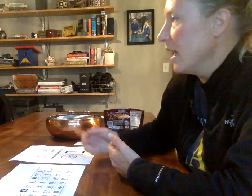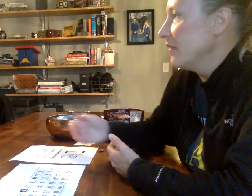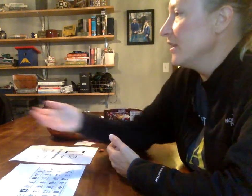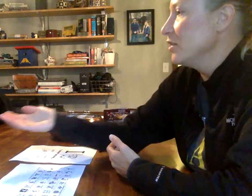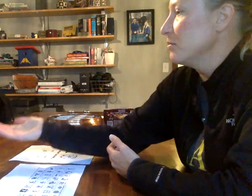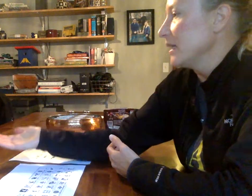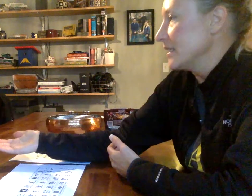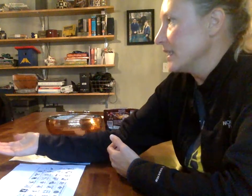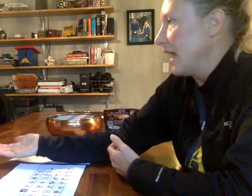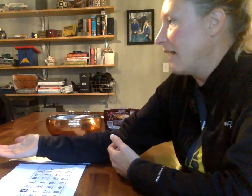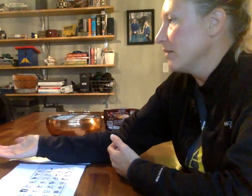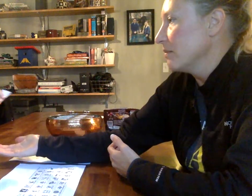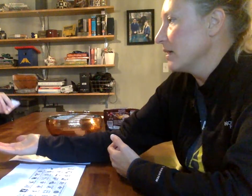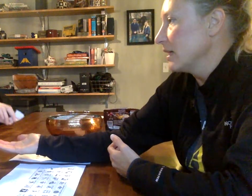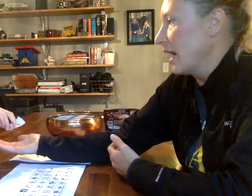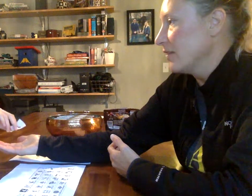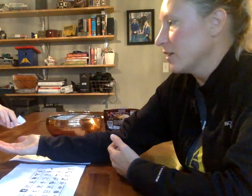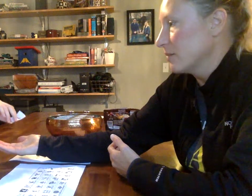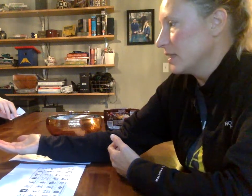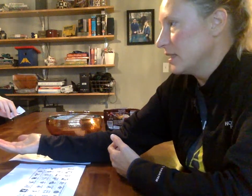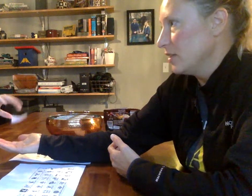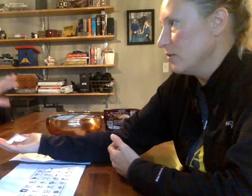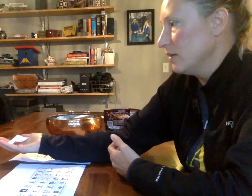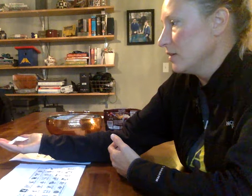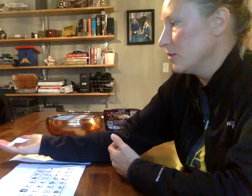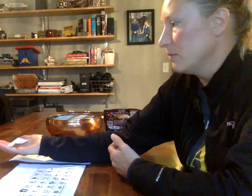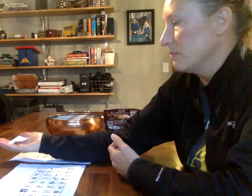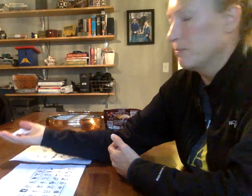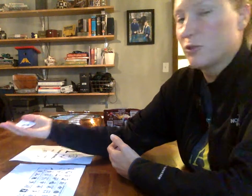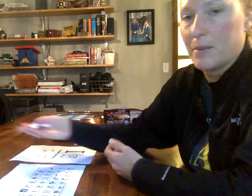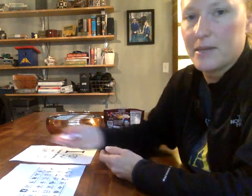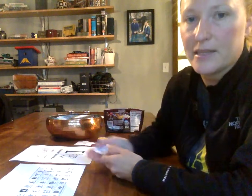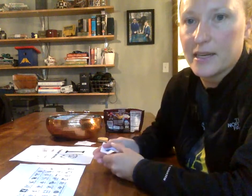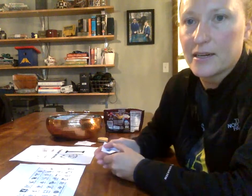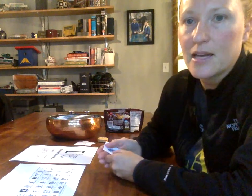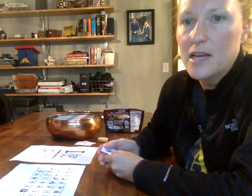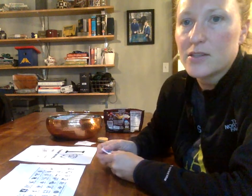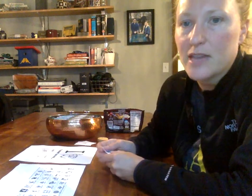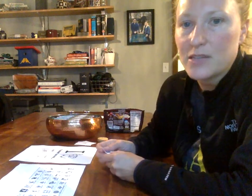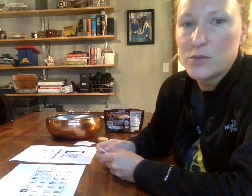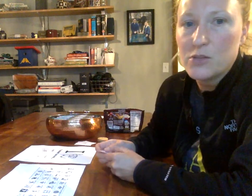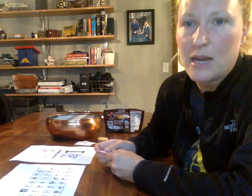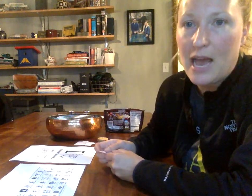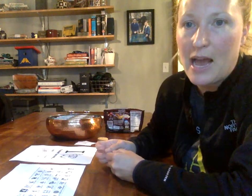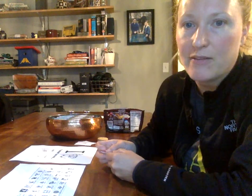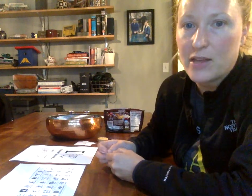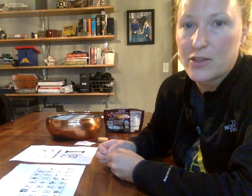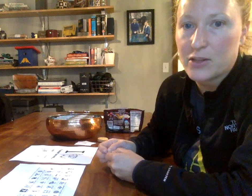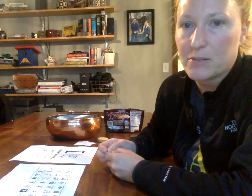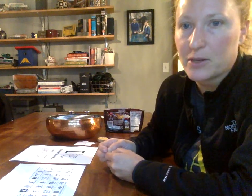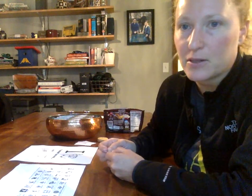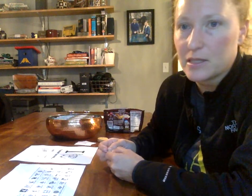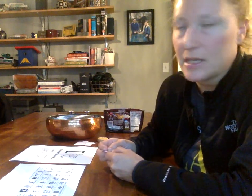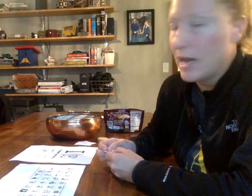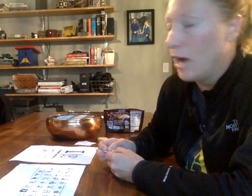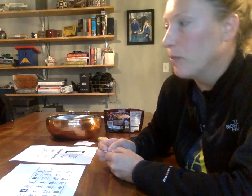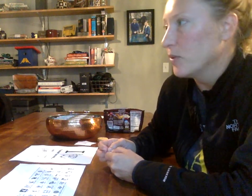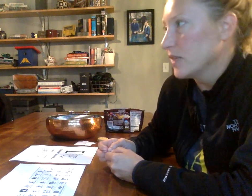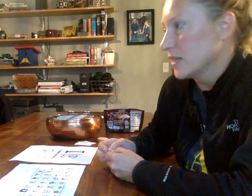and then you place it, have them guide their arm, continue to drop it in there. So that's when you might have a third person help with the